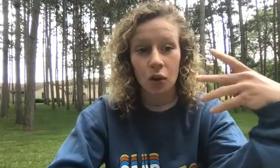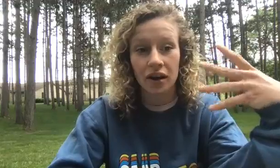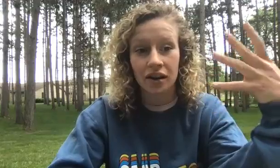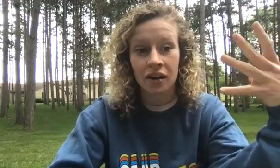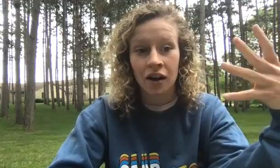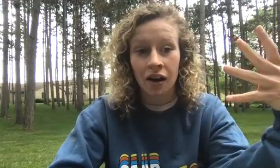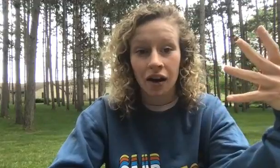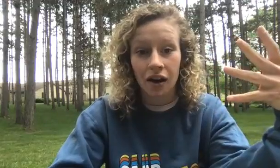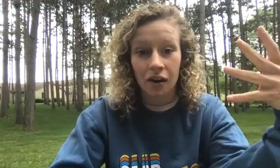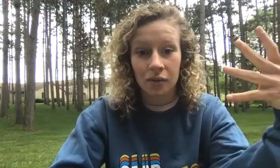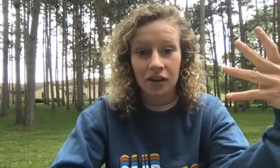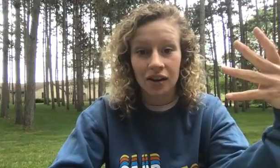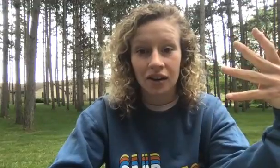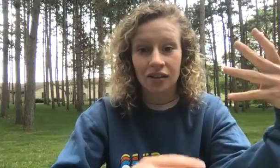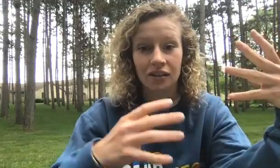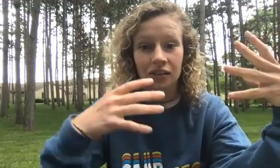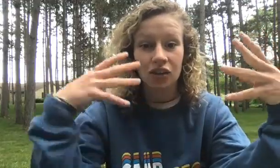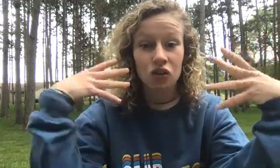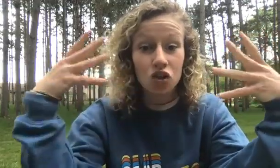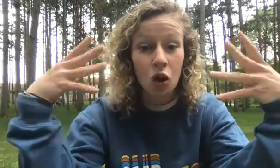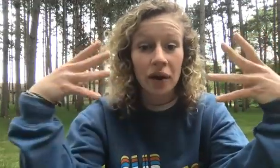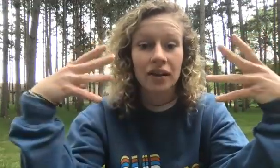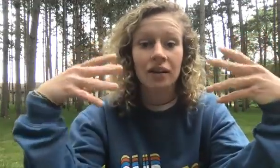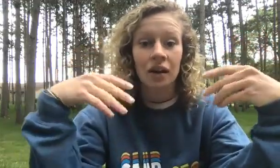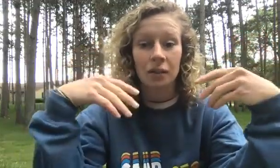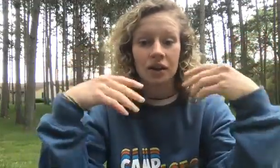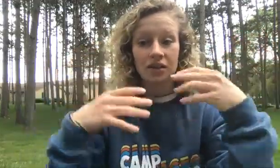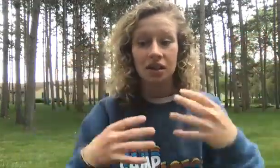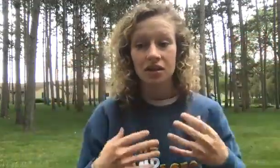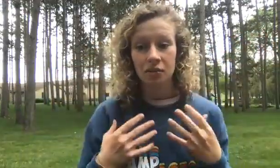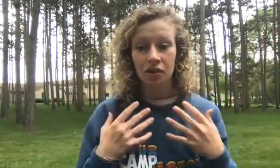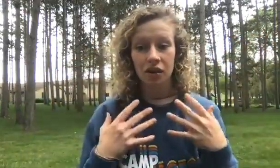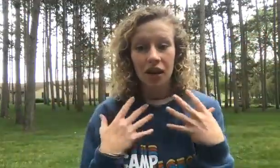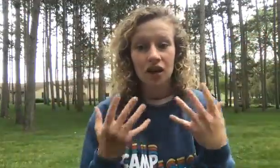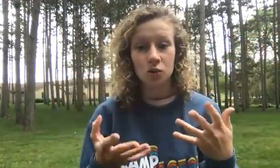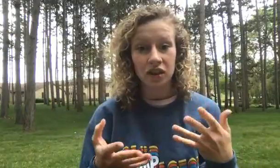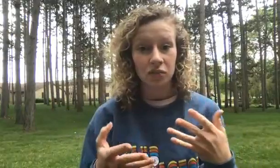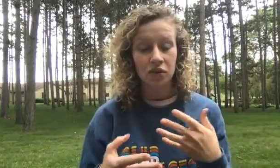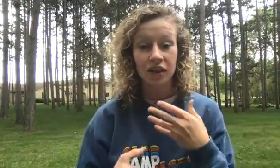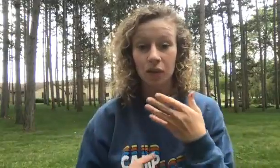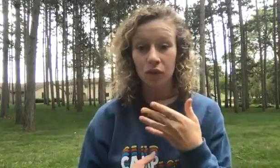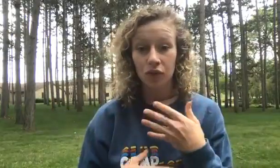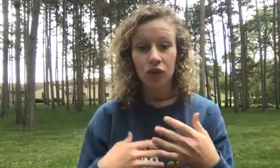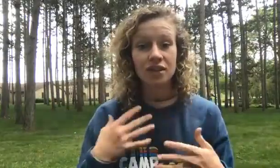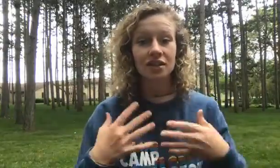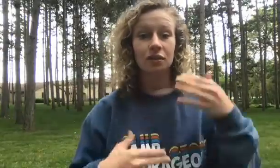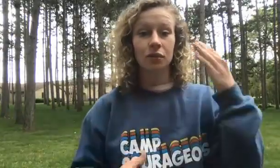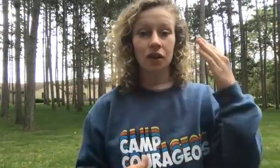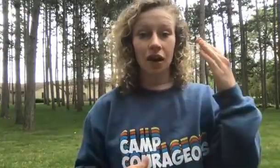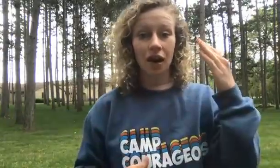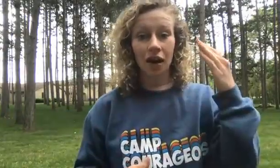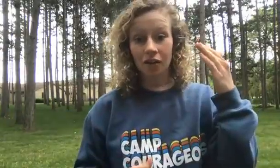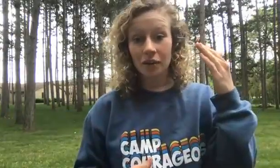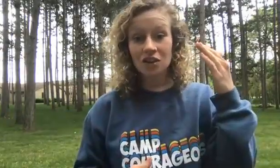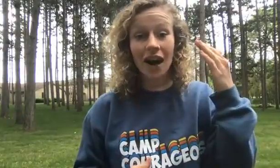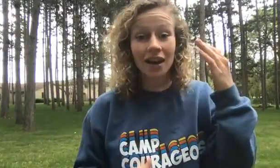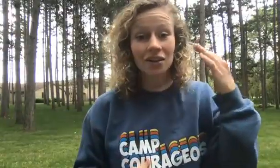going and that they're showing, because as we communicate with our voices and our pitch higher and